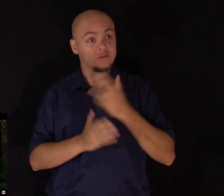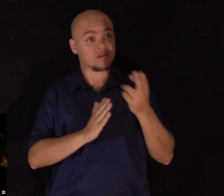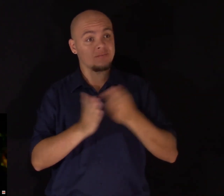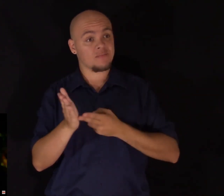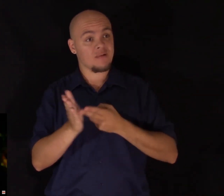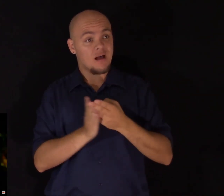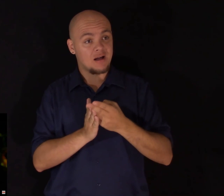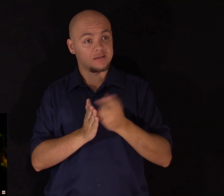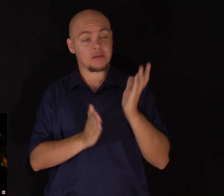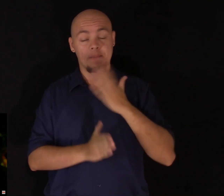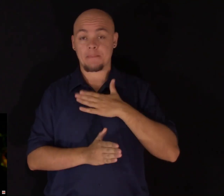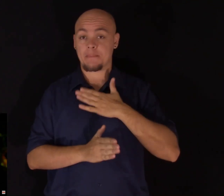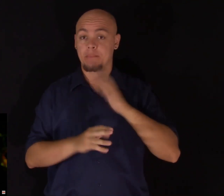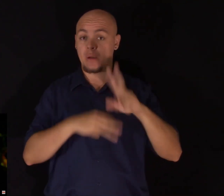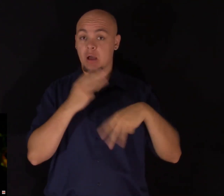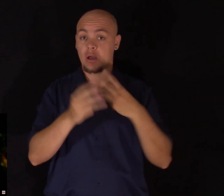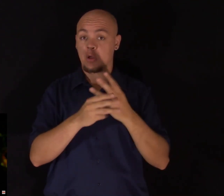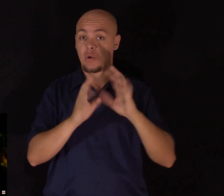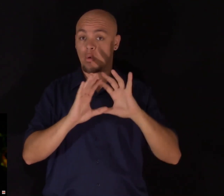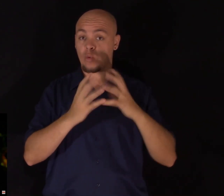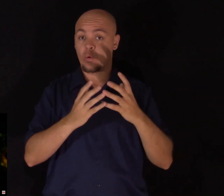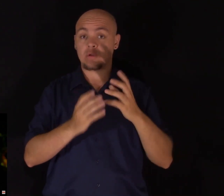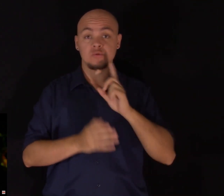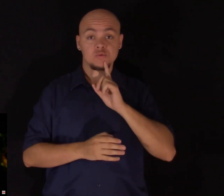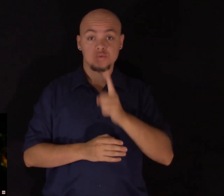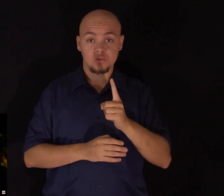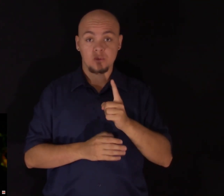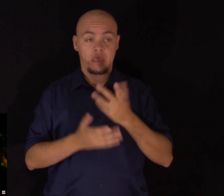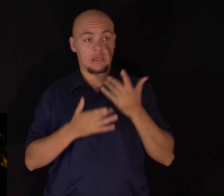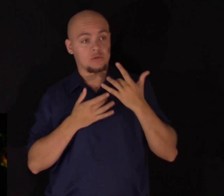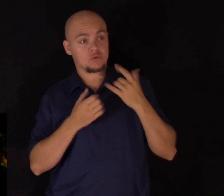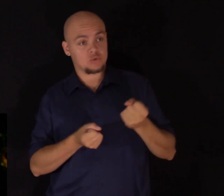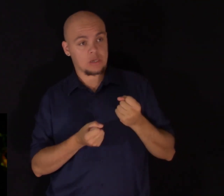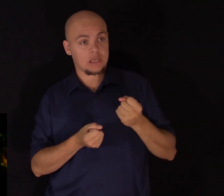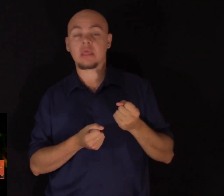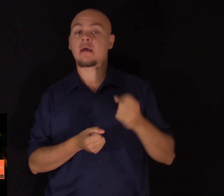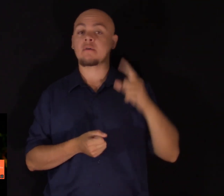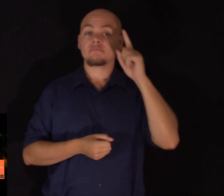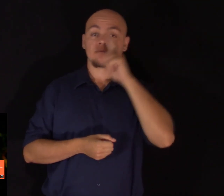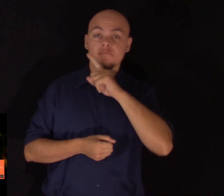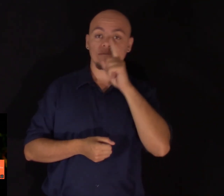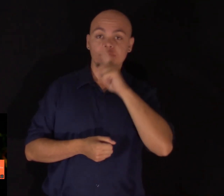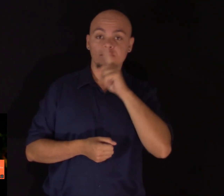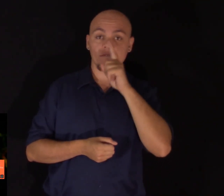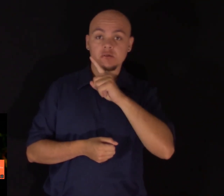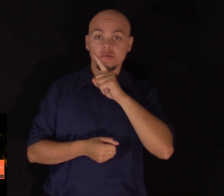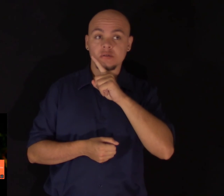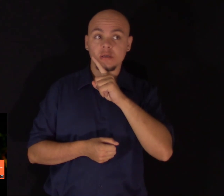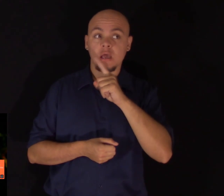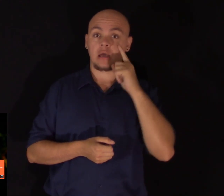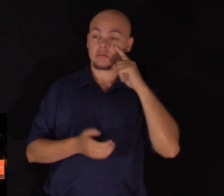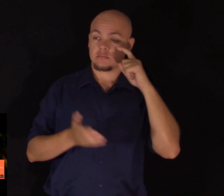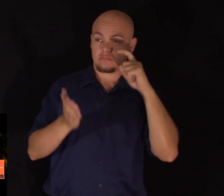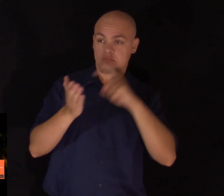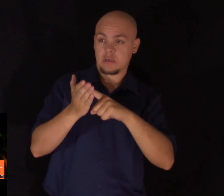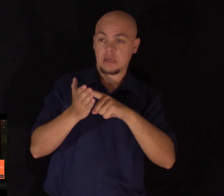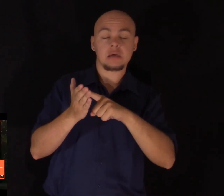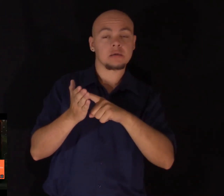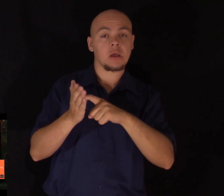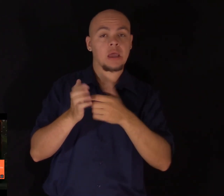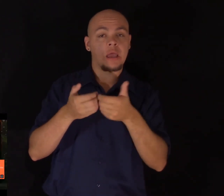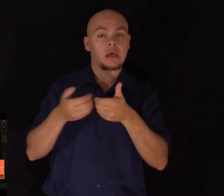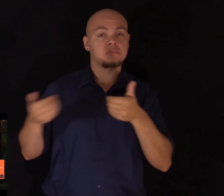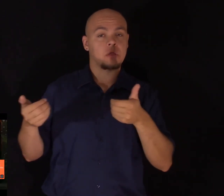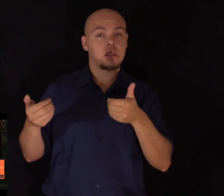one. My world is going to be one where truth is strengthened and falsehood is recognized and marginalized. And when you do that, the